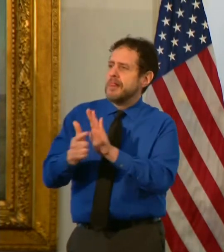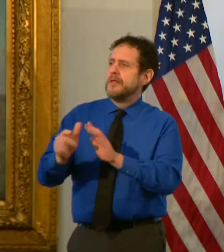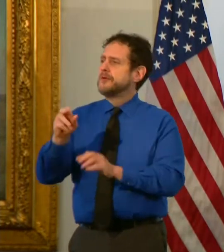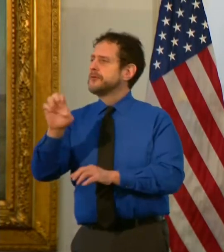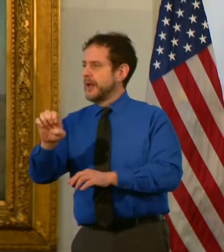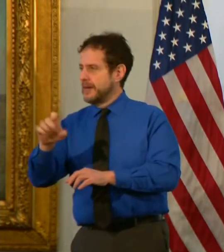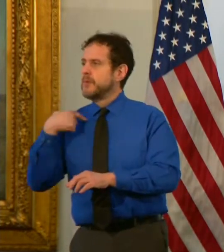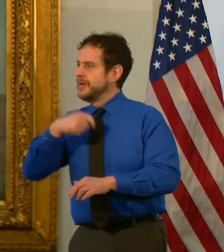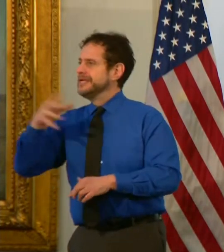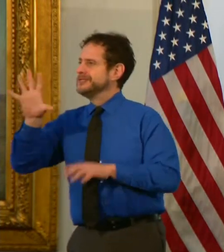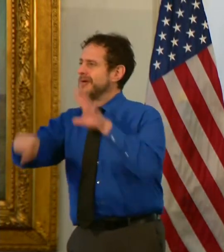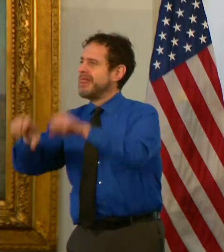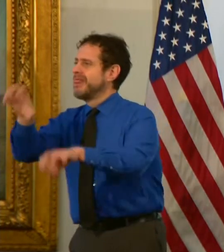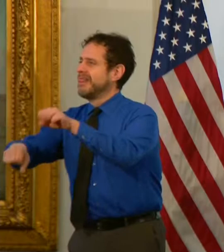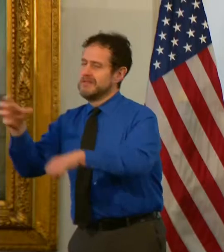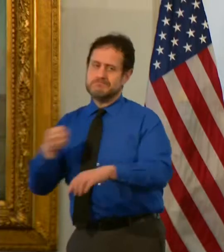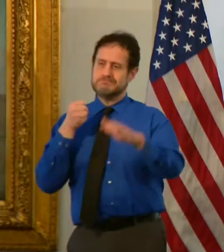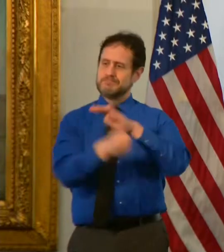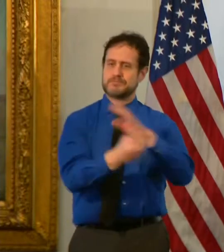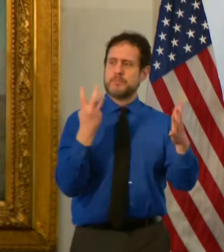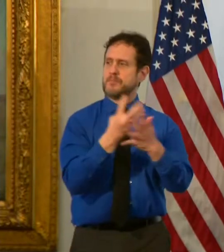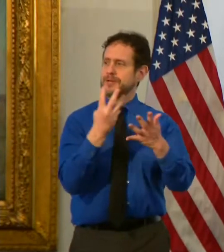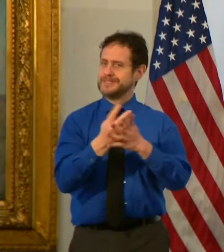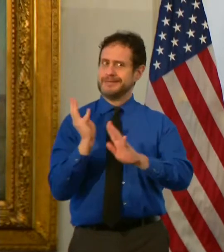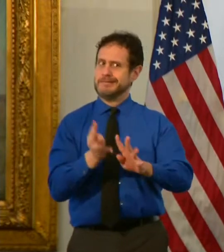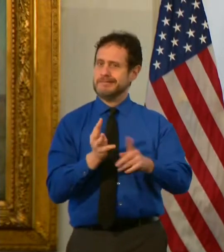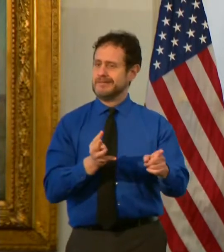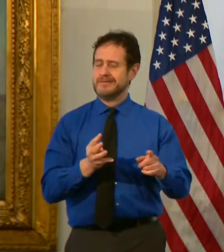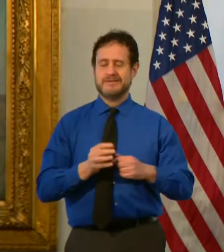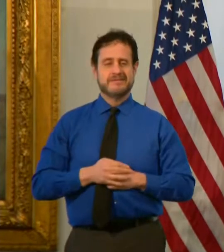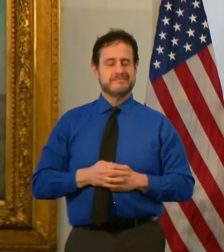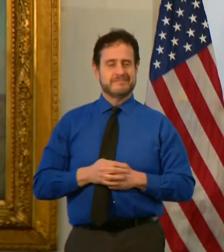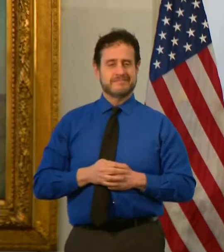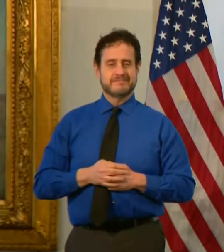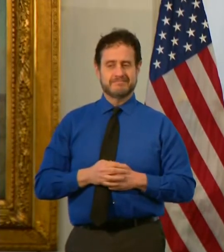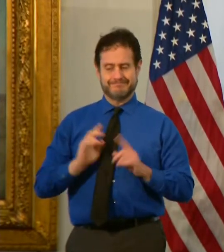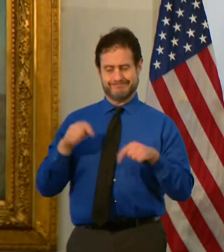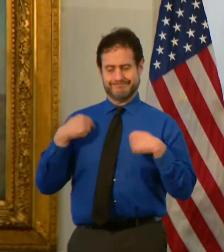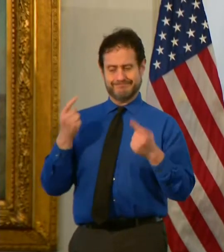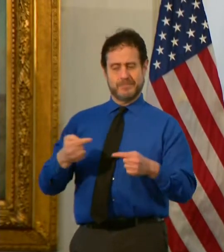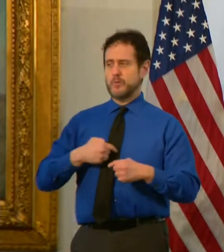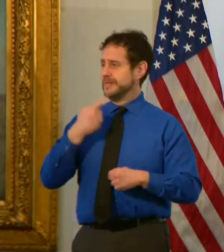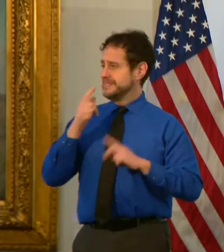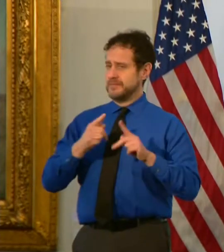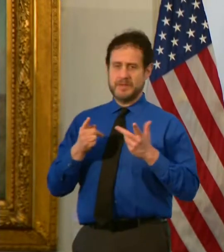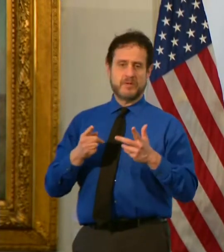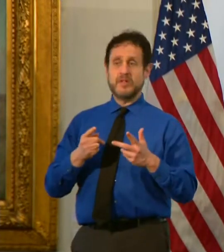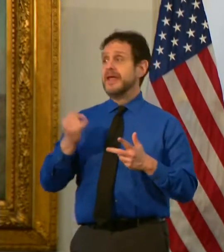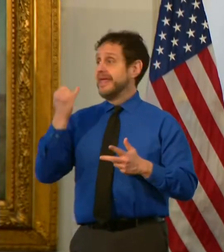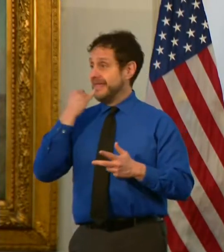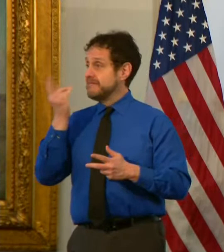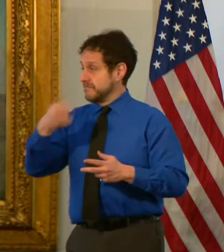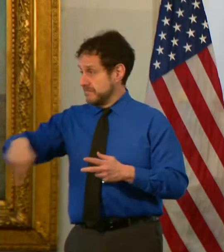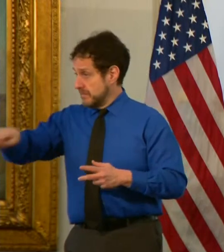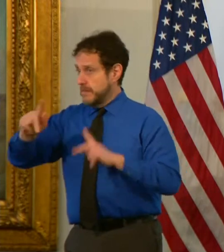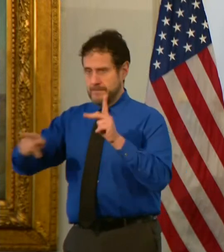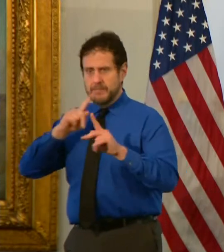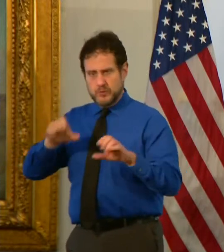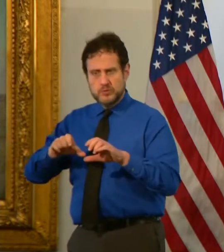And I think there's been this thing that we've sold people, that incarceration is going to make us safer.